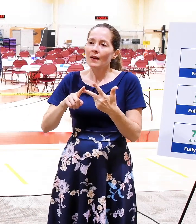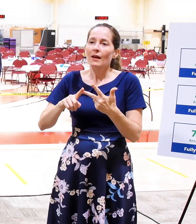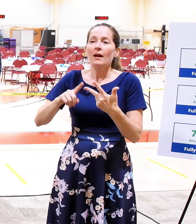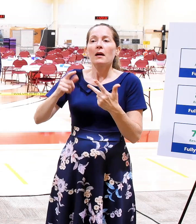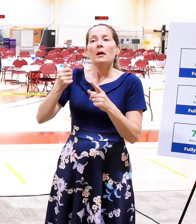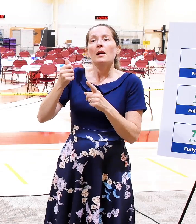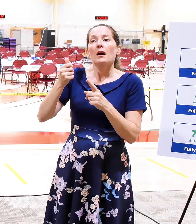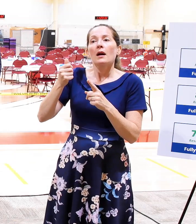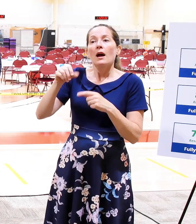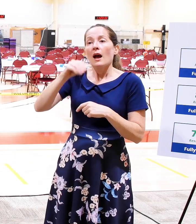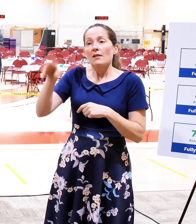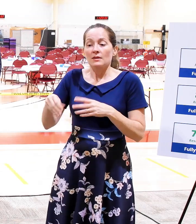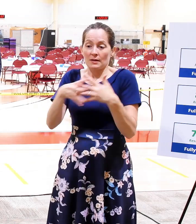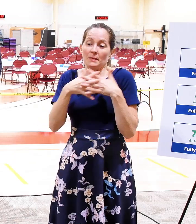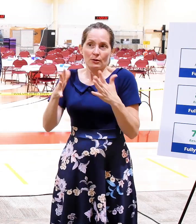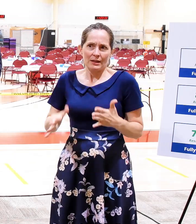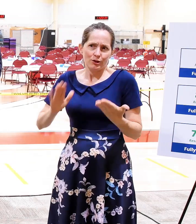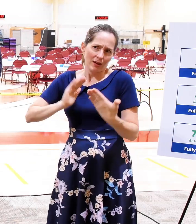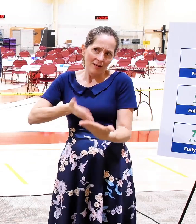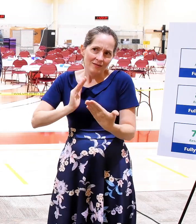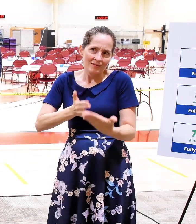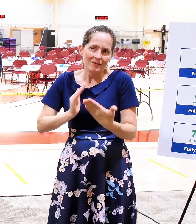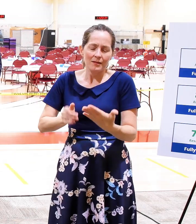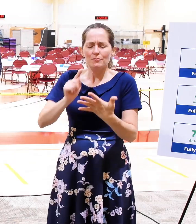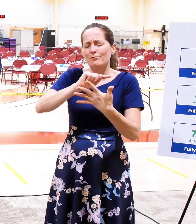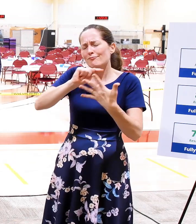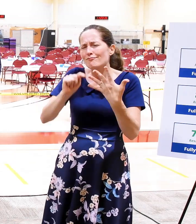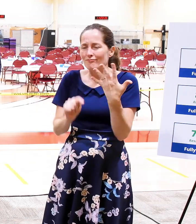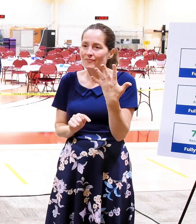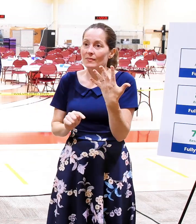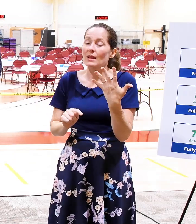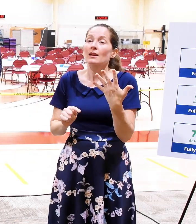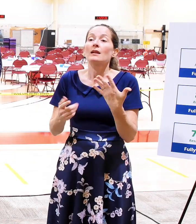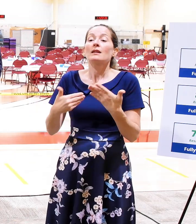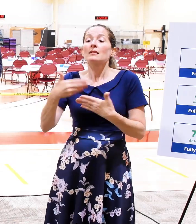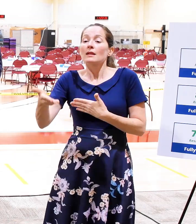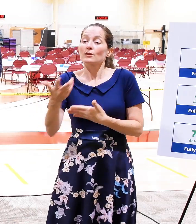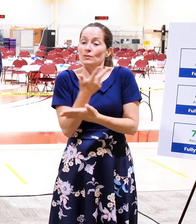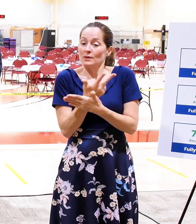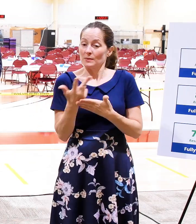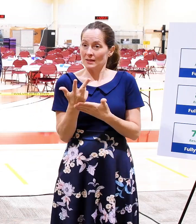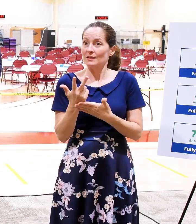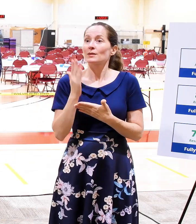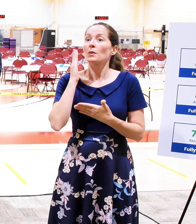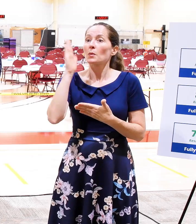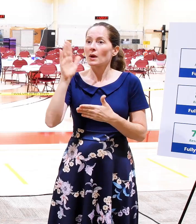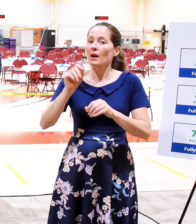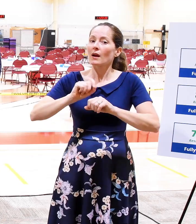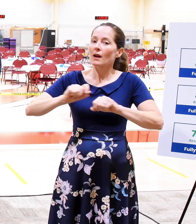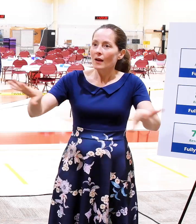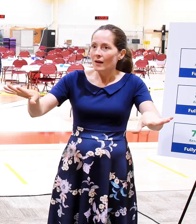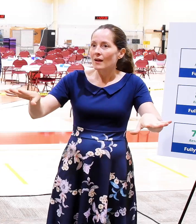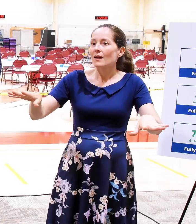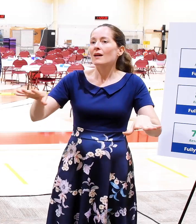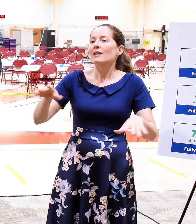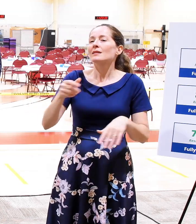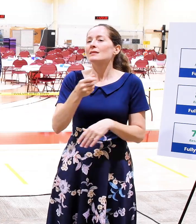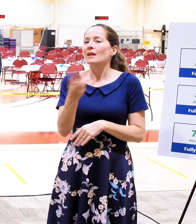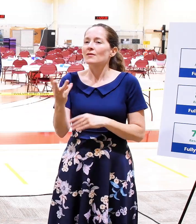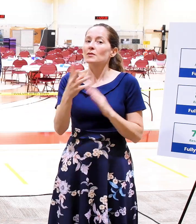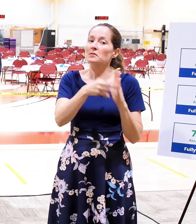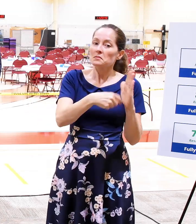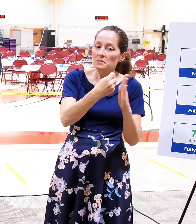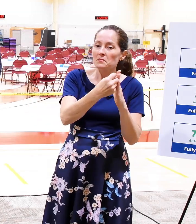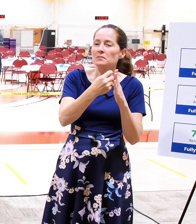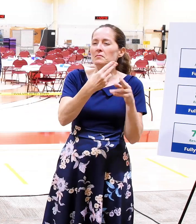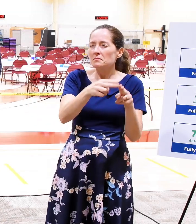being released each week for the next 3 weeks, culminating in a final 3-minute compilation video.